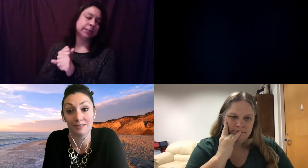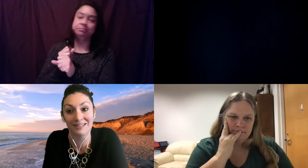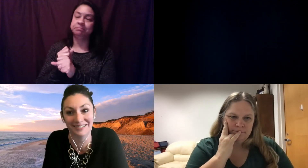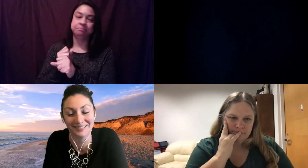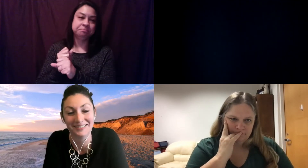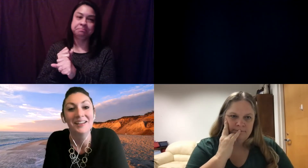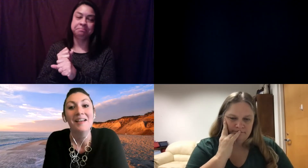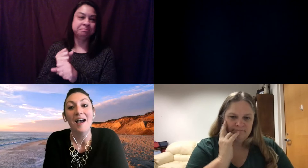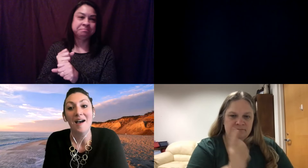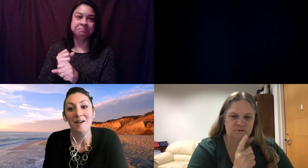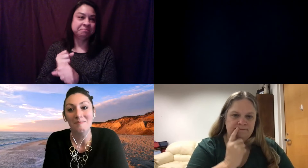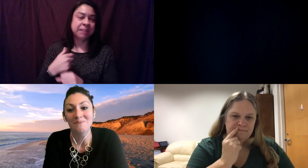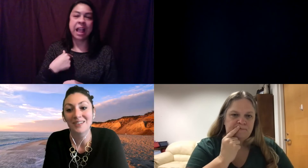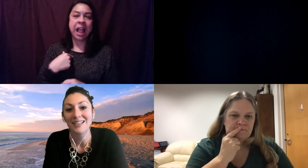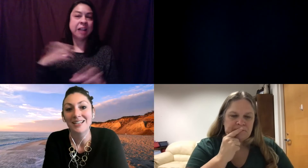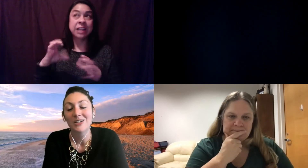done.